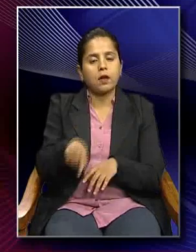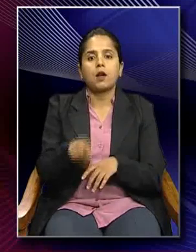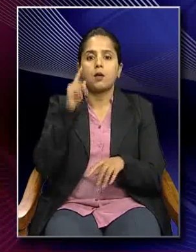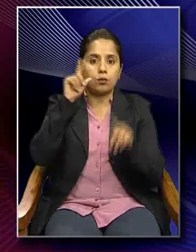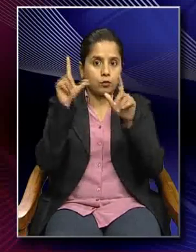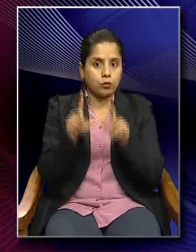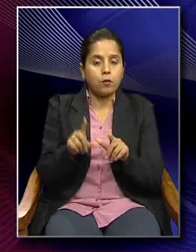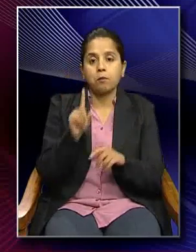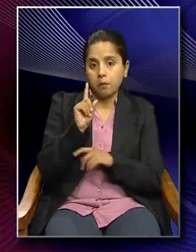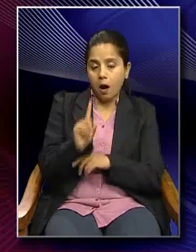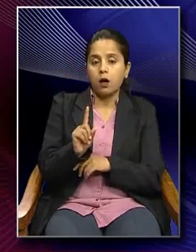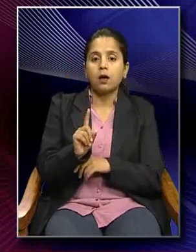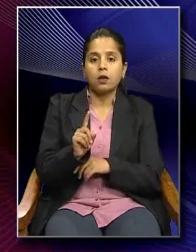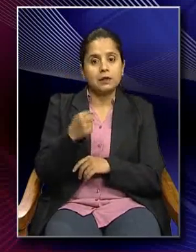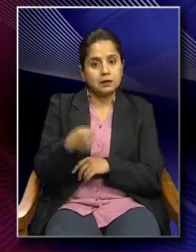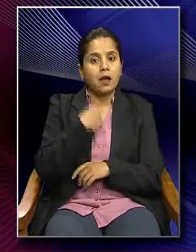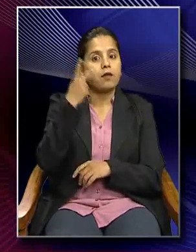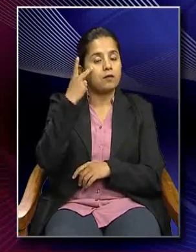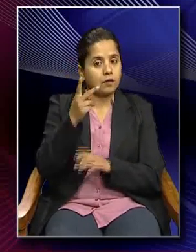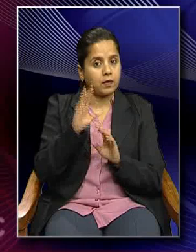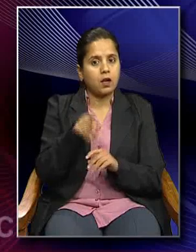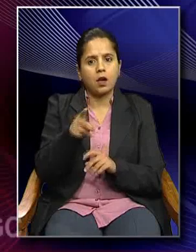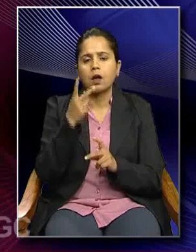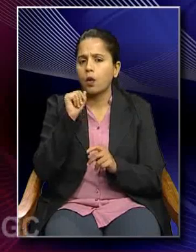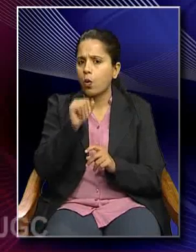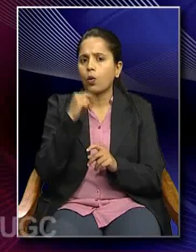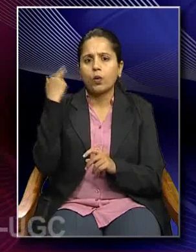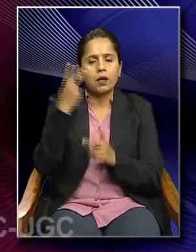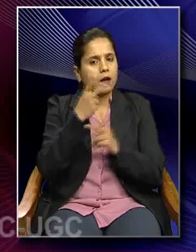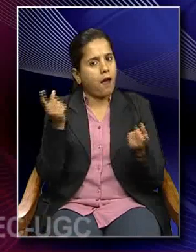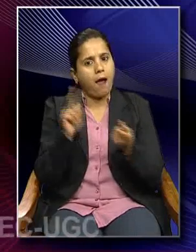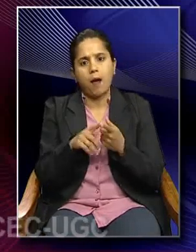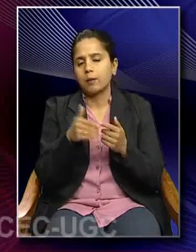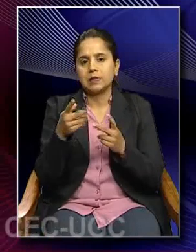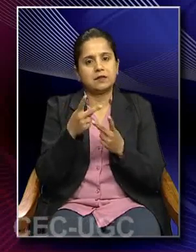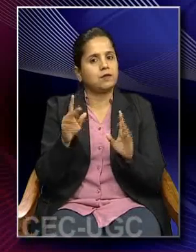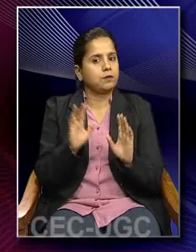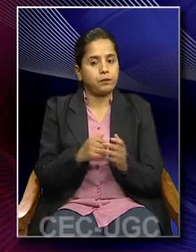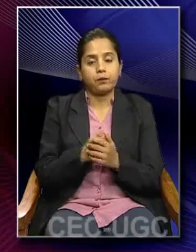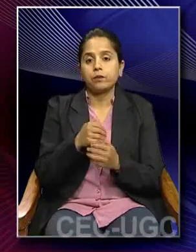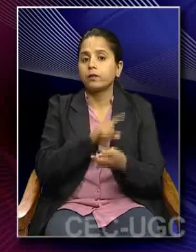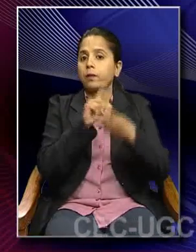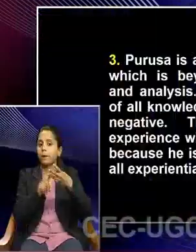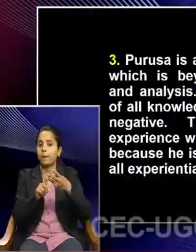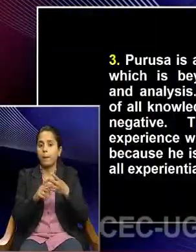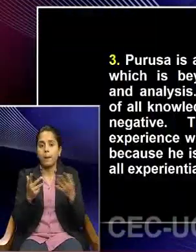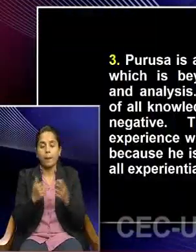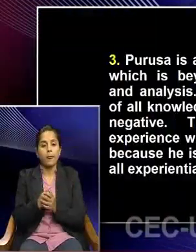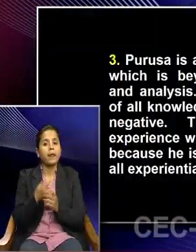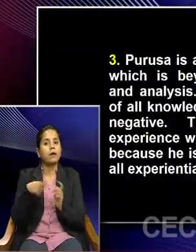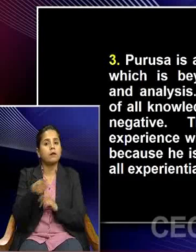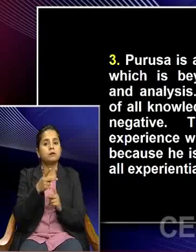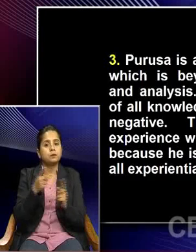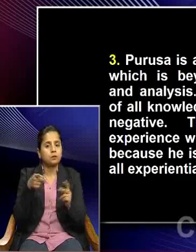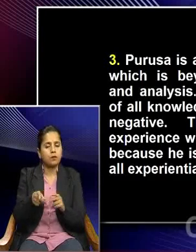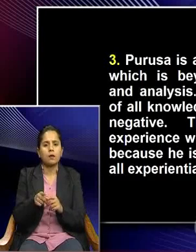gunas, but it himself is beyond those gunas. The third is that the Purush is